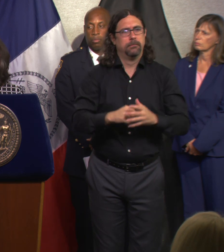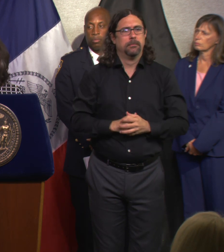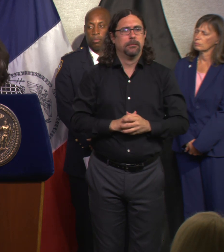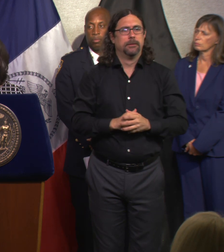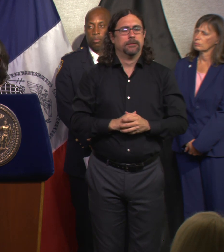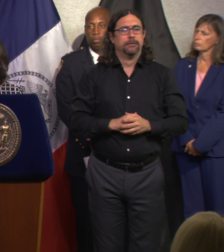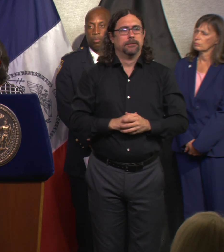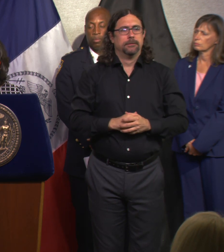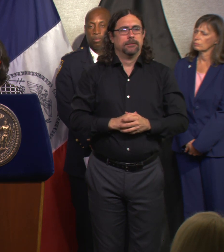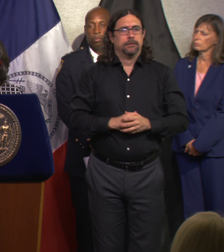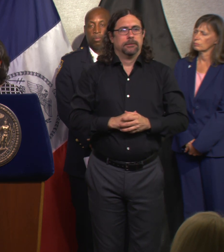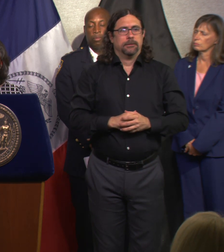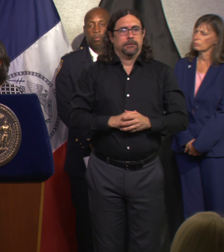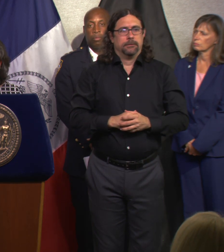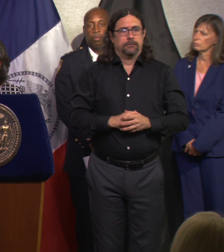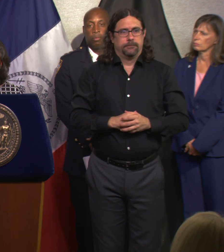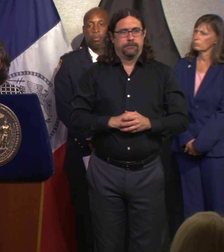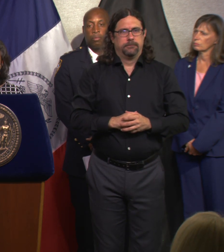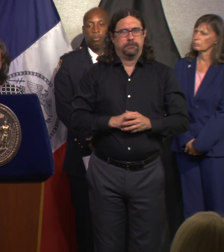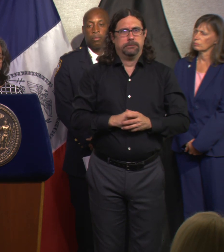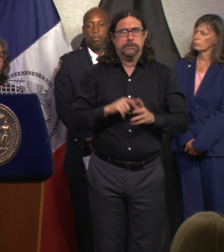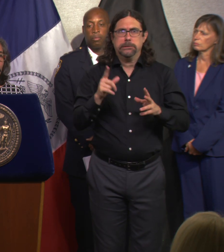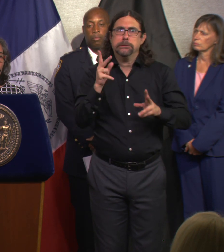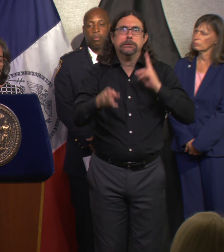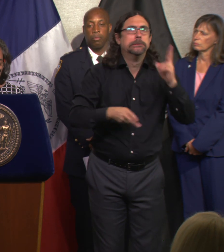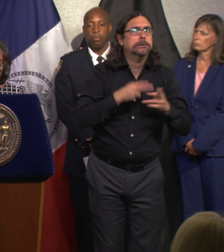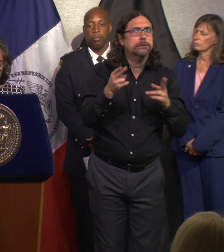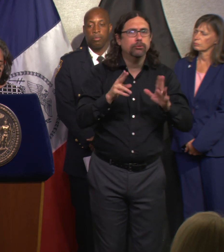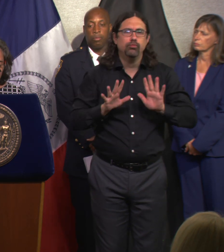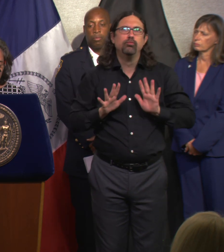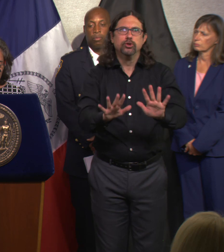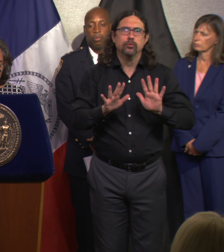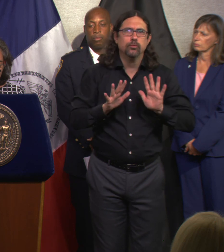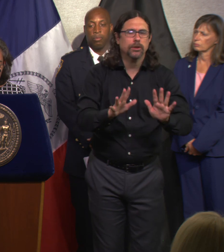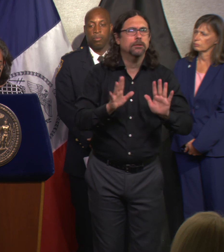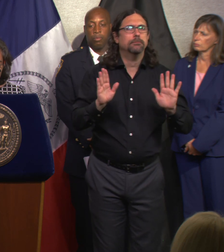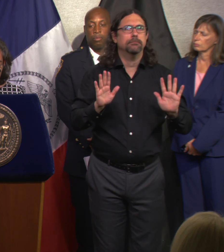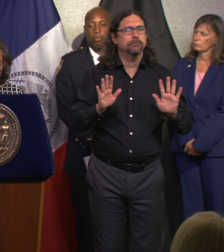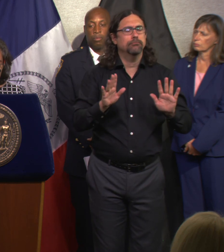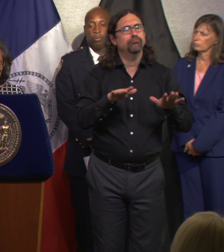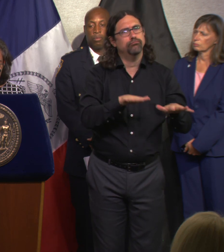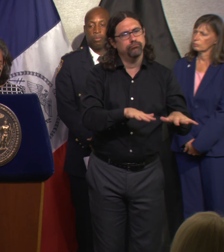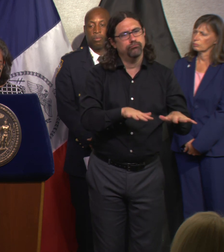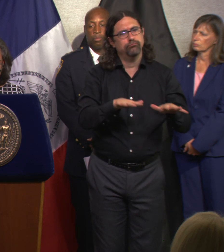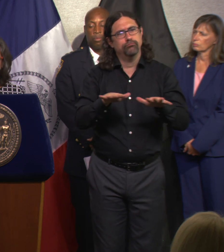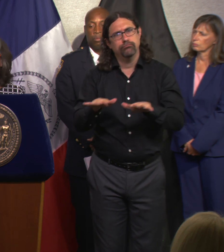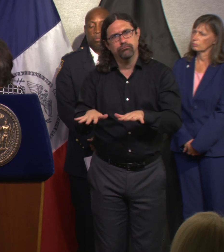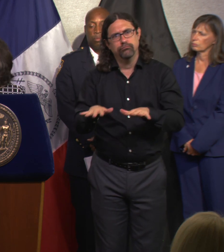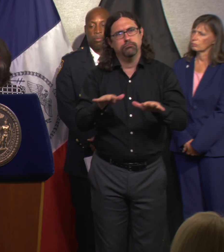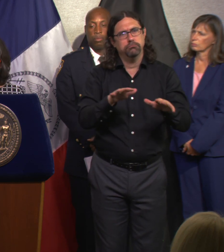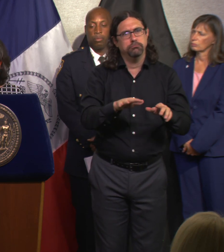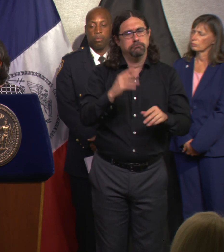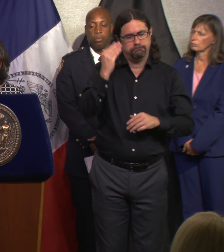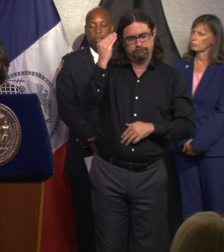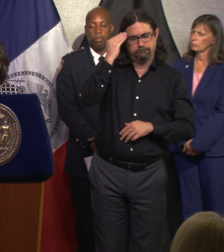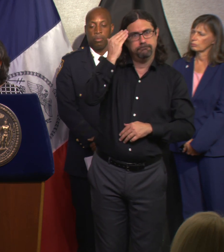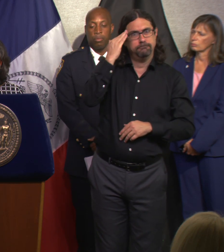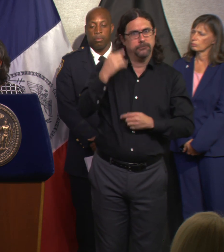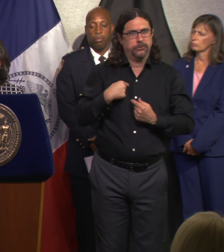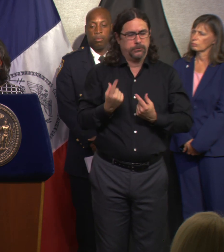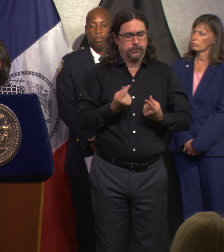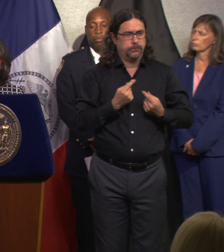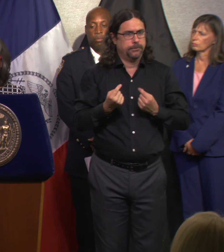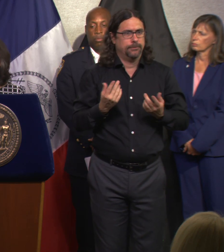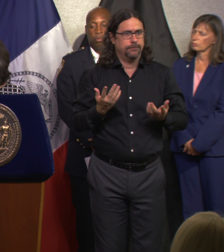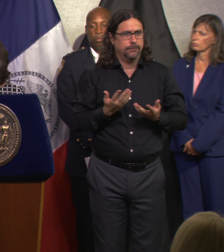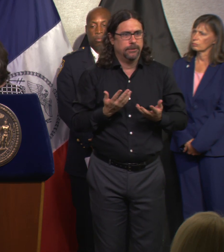Reduce, eliminate, or reschedule strenuous outdoor activities without air conditioning if you can.